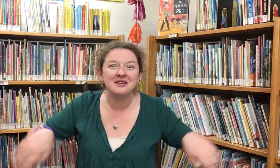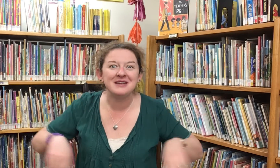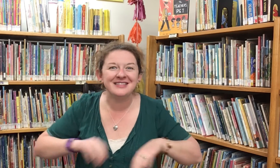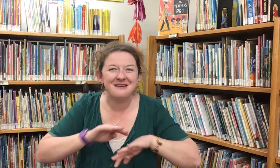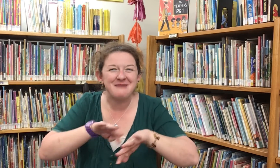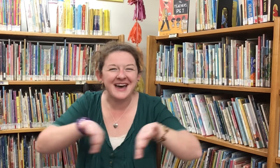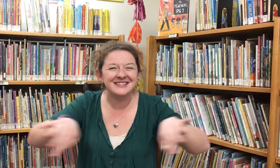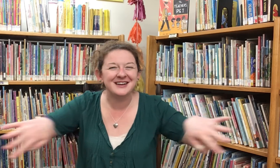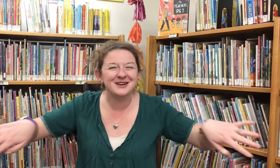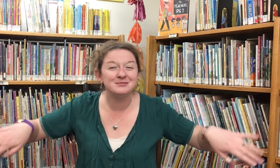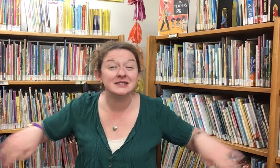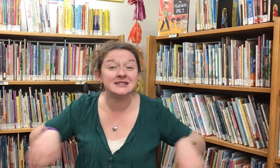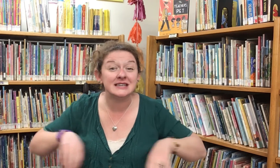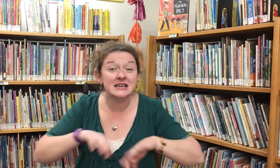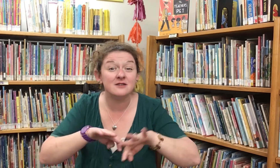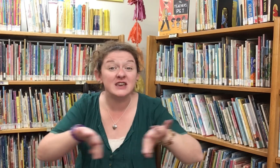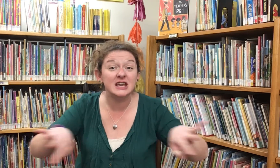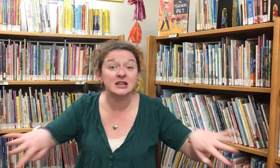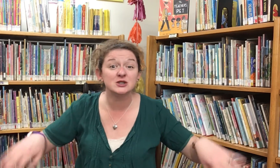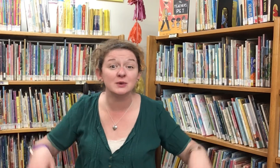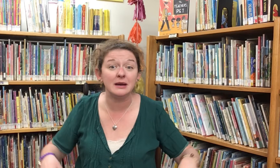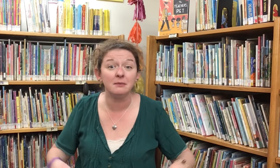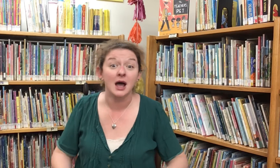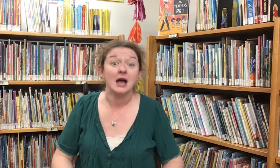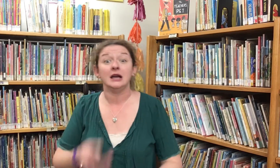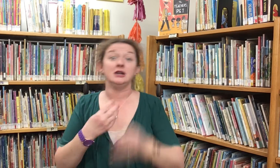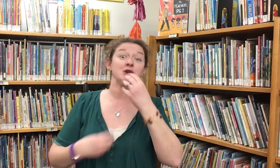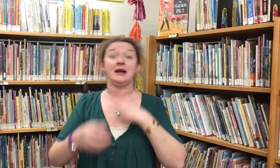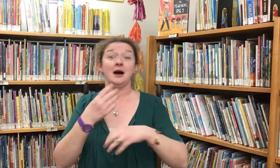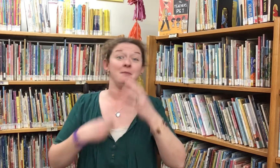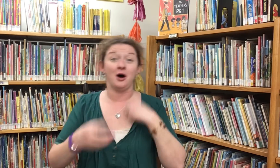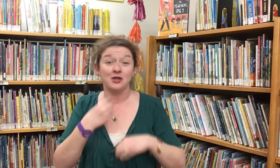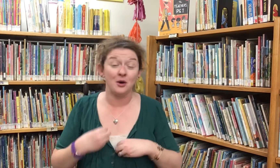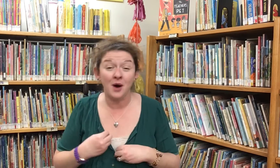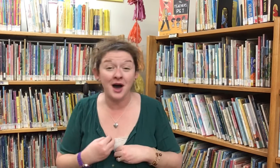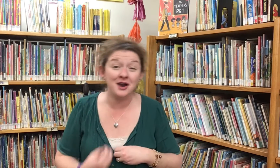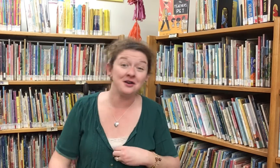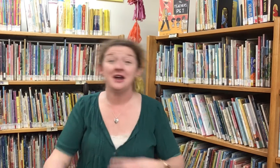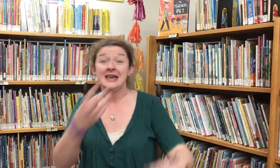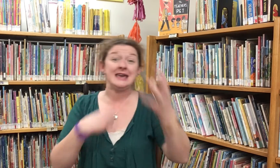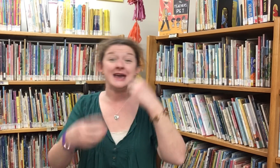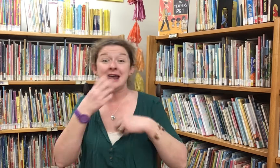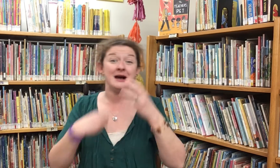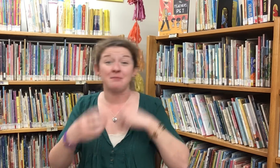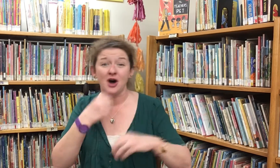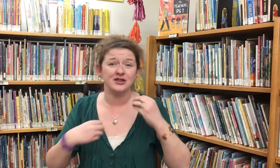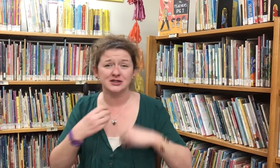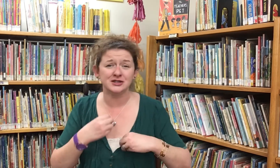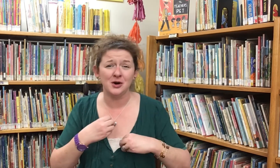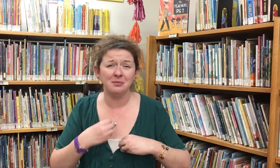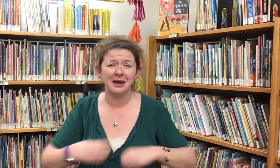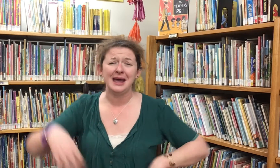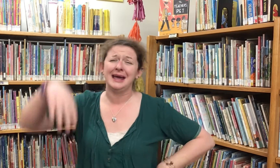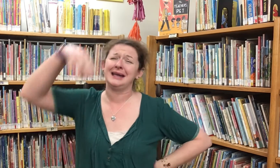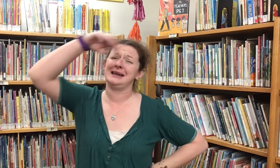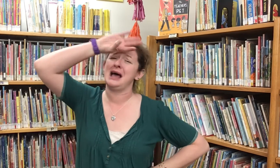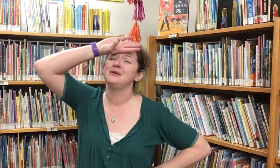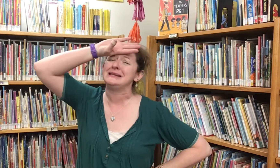in the bathtub to see if he could swim. He drank up all the water, he ate up all the soap, and now he's sick